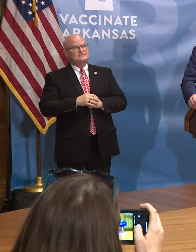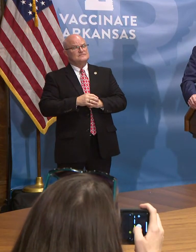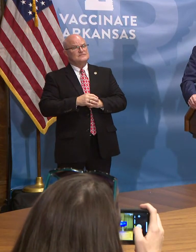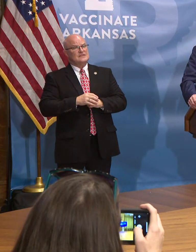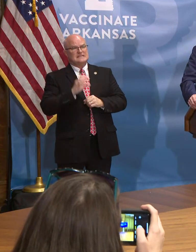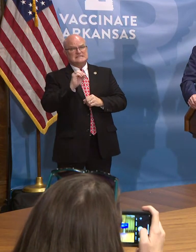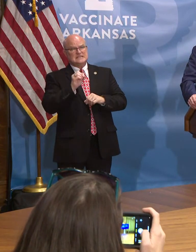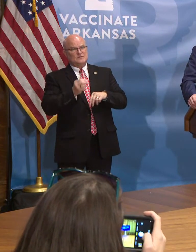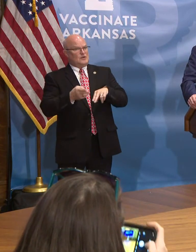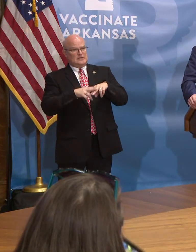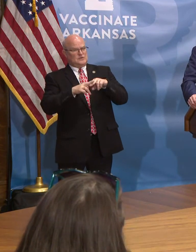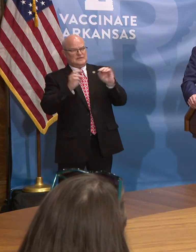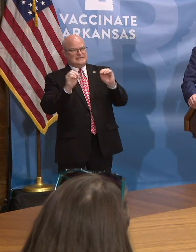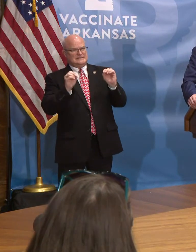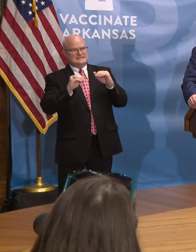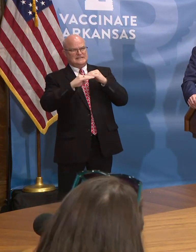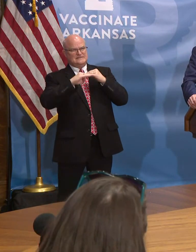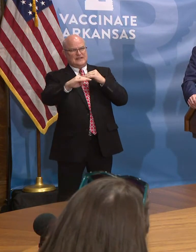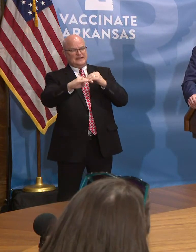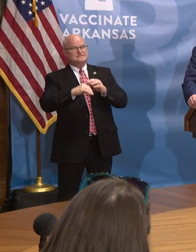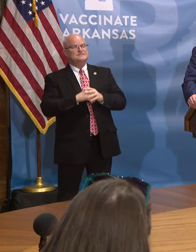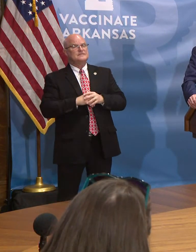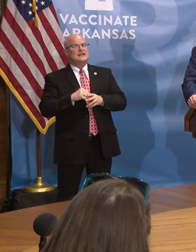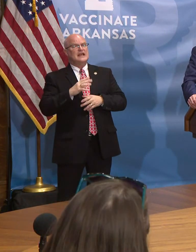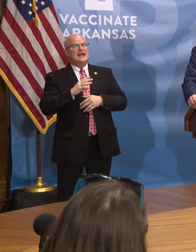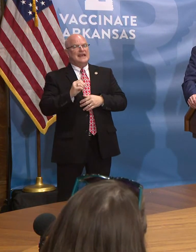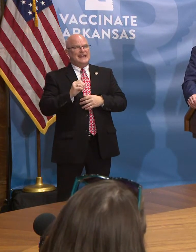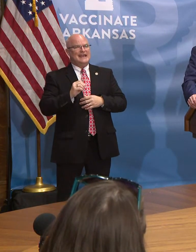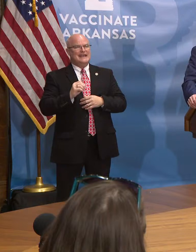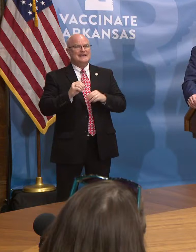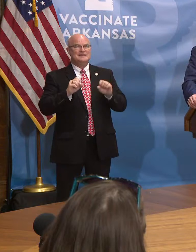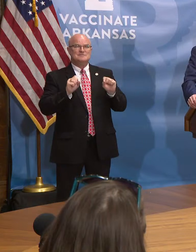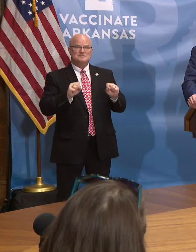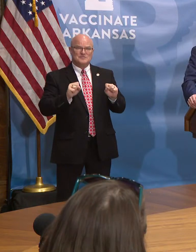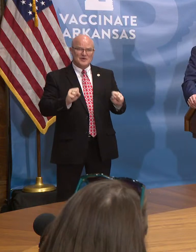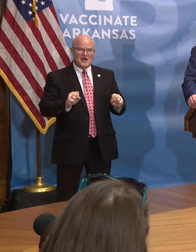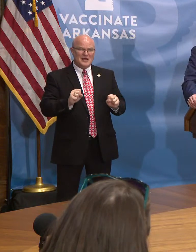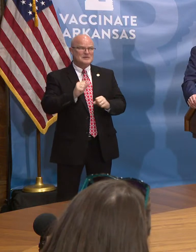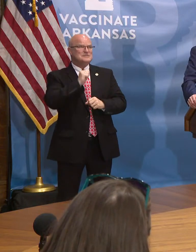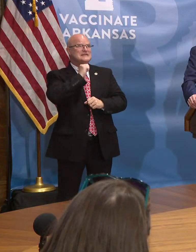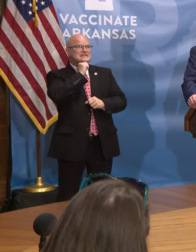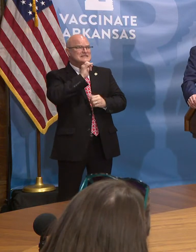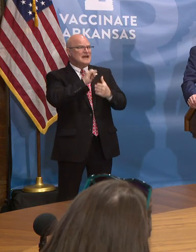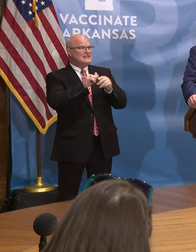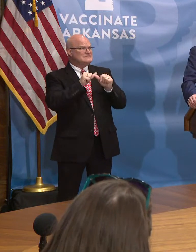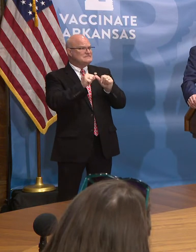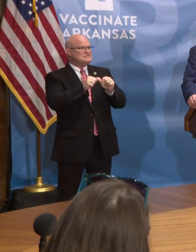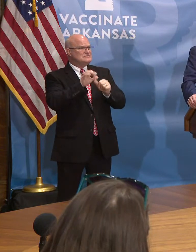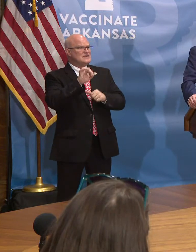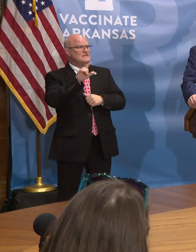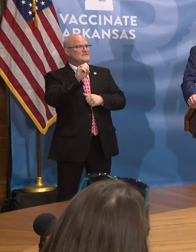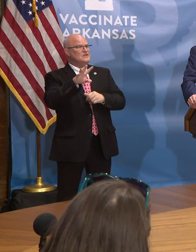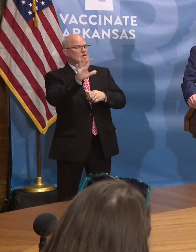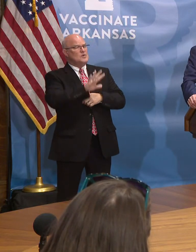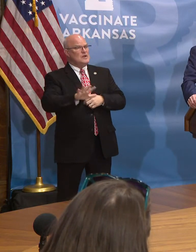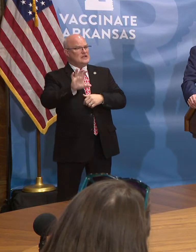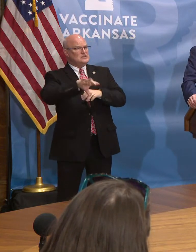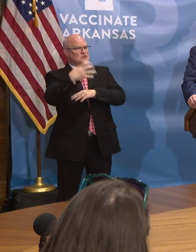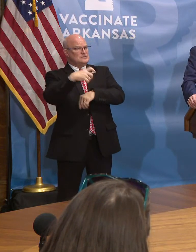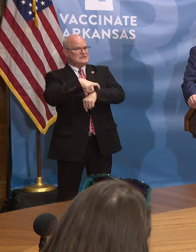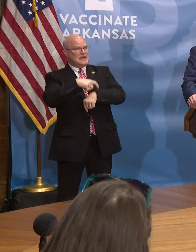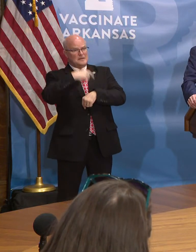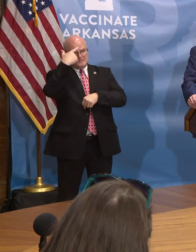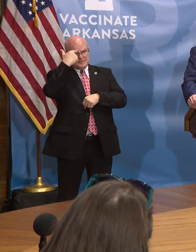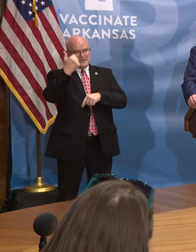0 increase in hospitalizations. And you know, it's probably has not been that steady of a flow around Christmas,